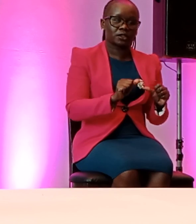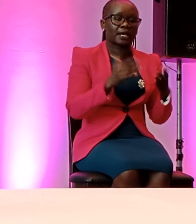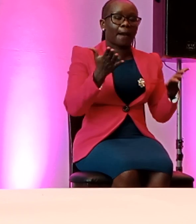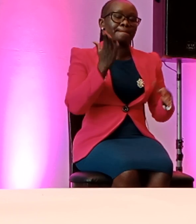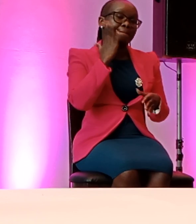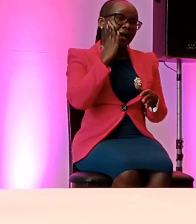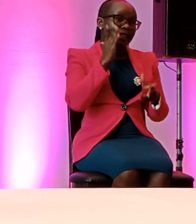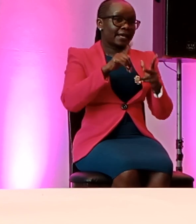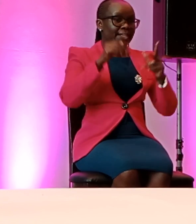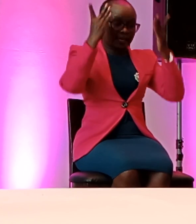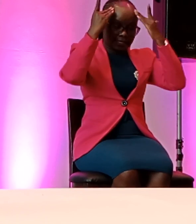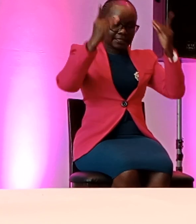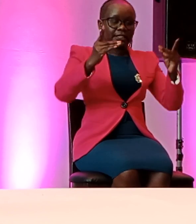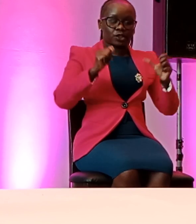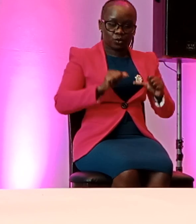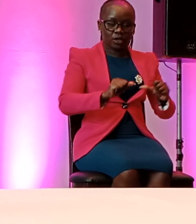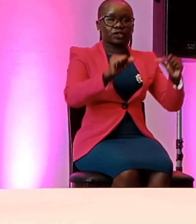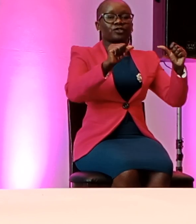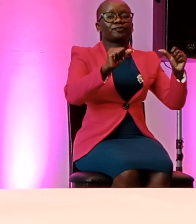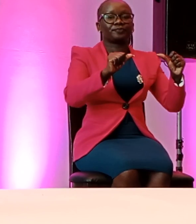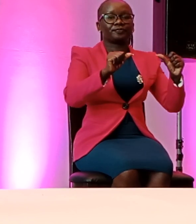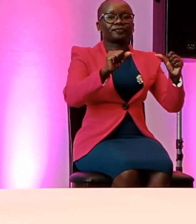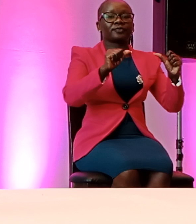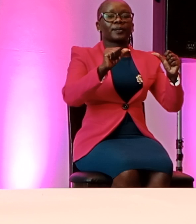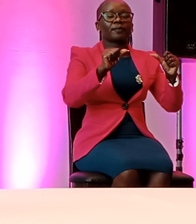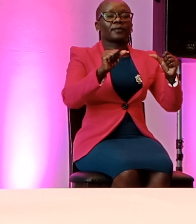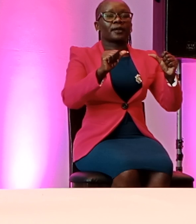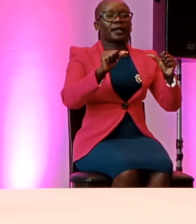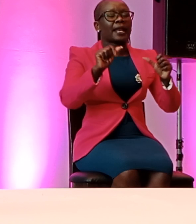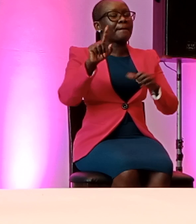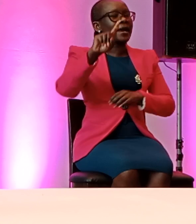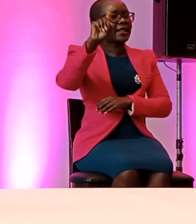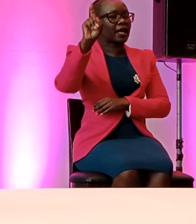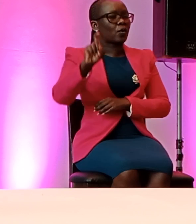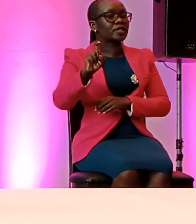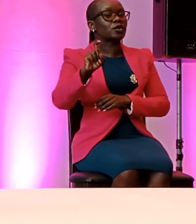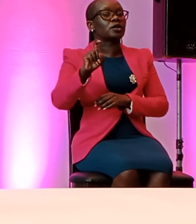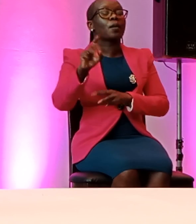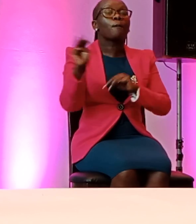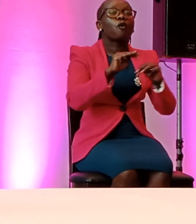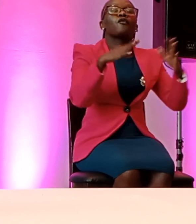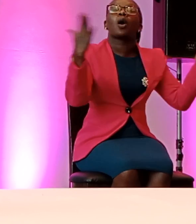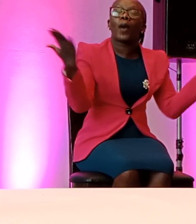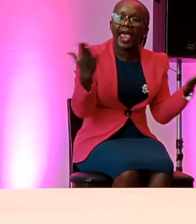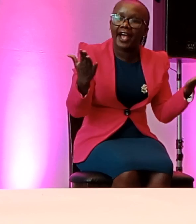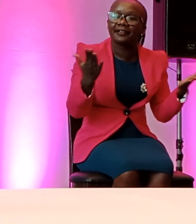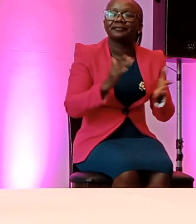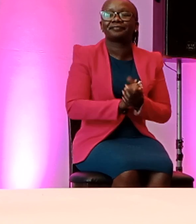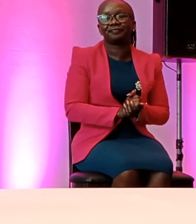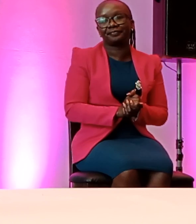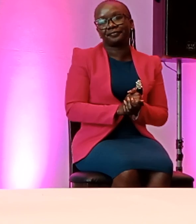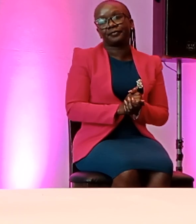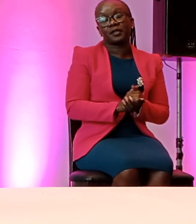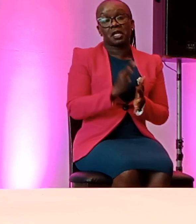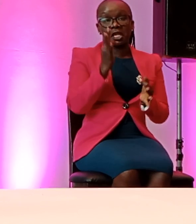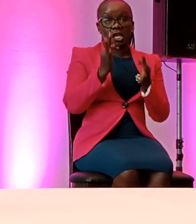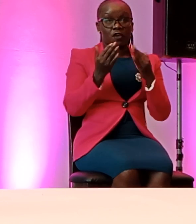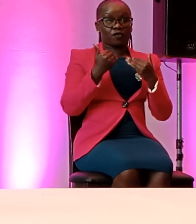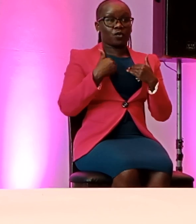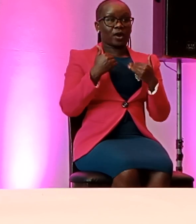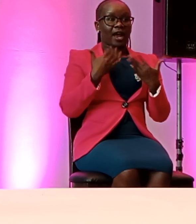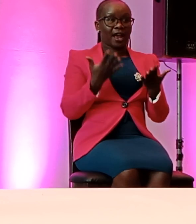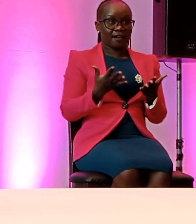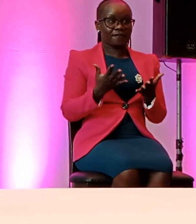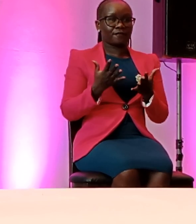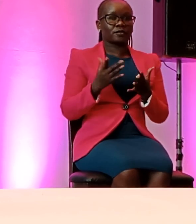here. So off we went, but the question is where? If you are